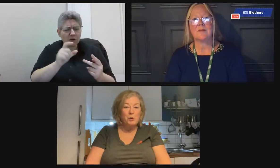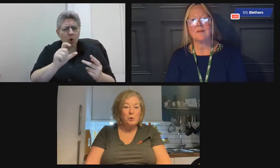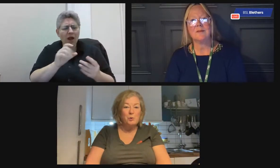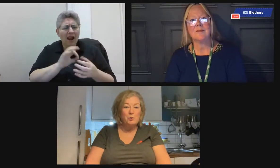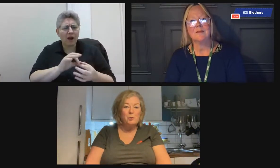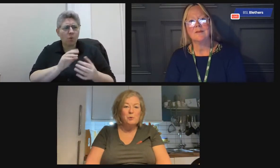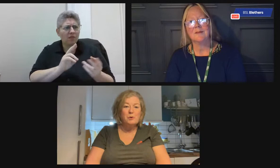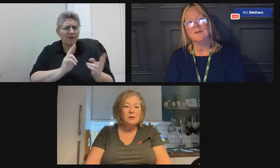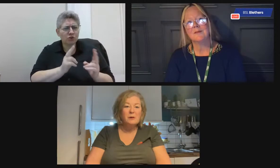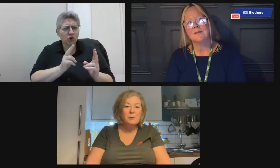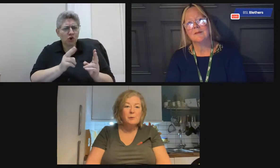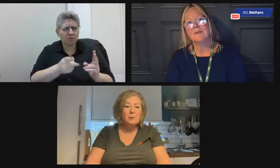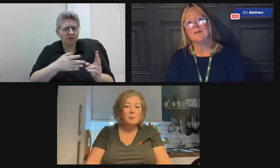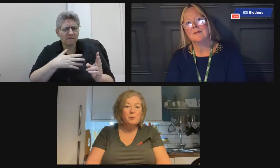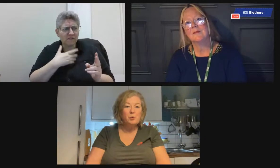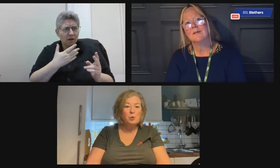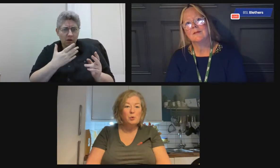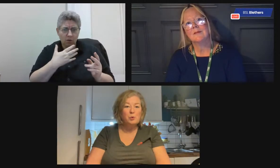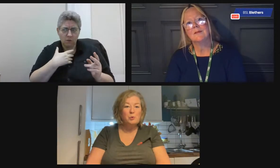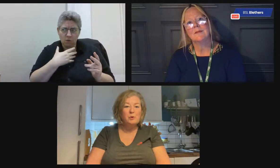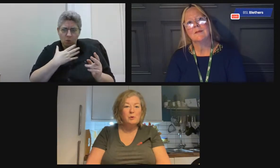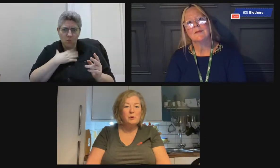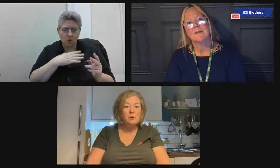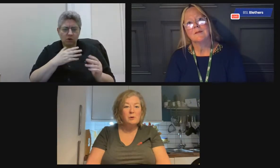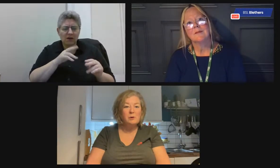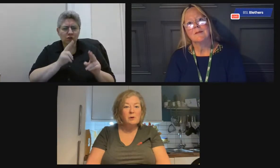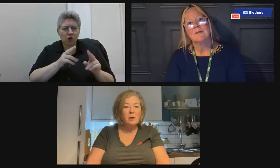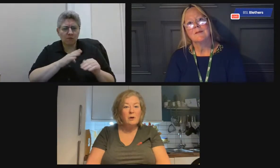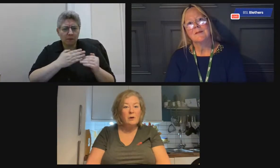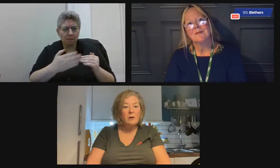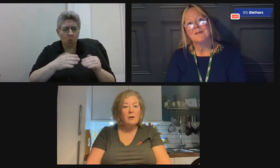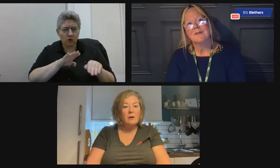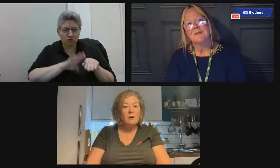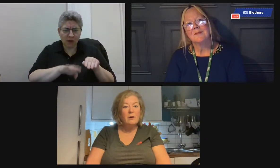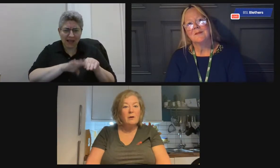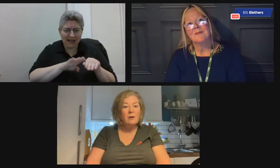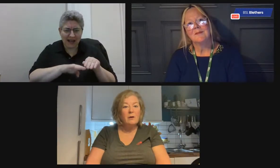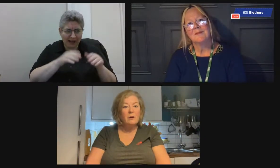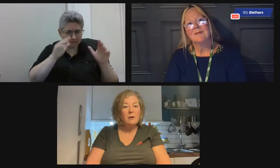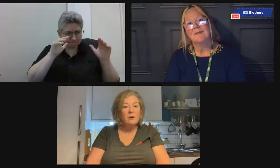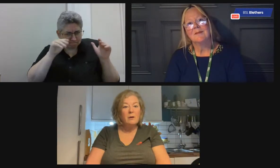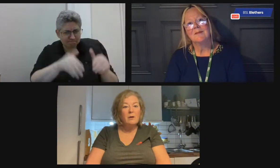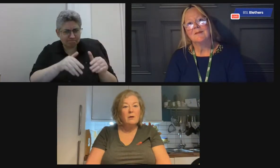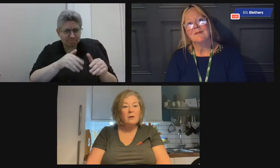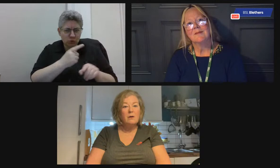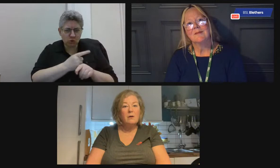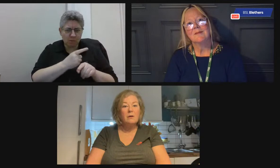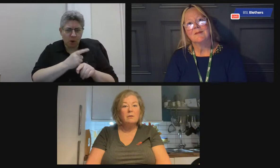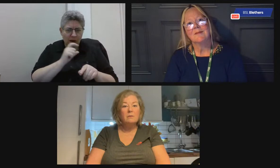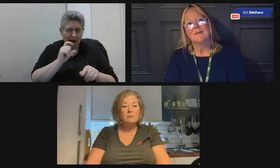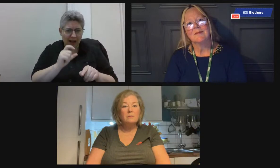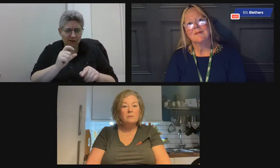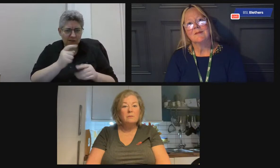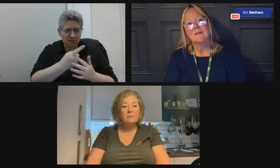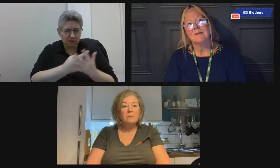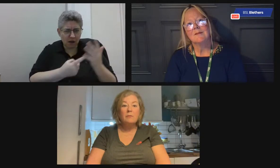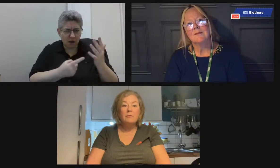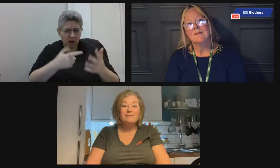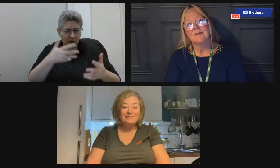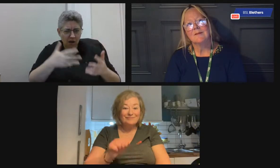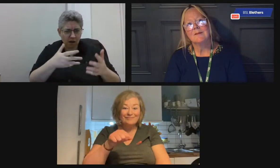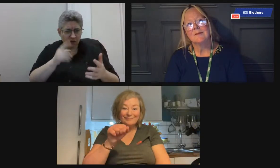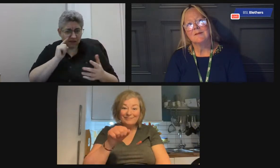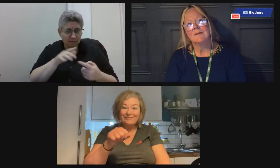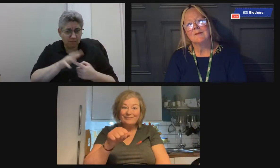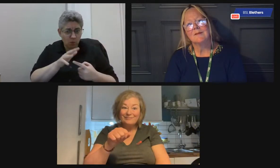organisations. Anything else, Colleen? Anything about interpreters or anything like that? Because we talked about that tonight. Do you think interpreters need more training?